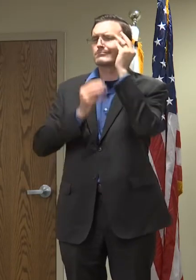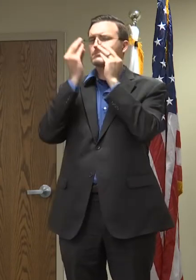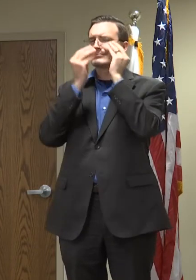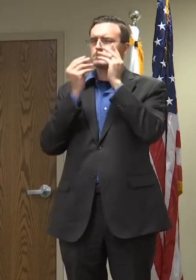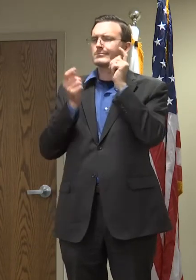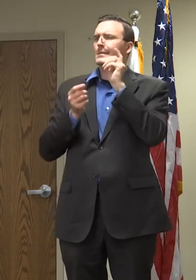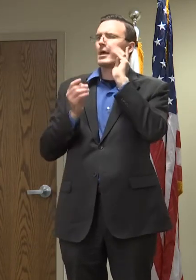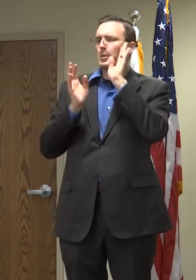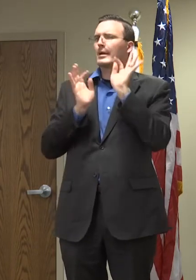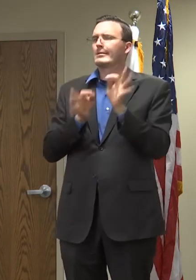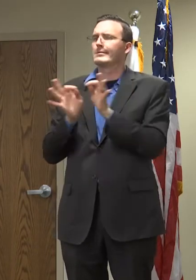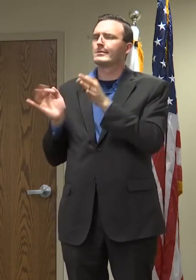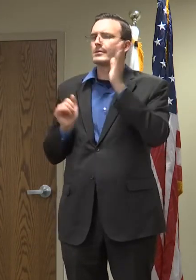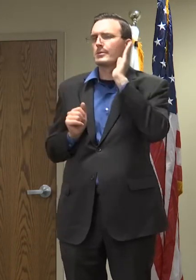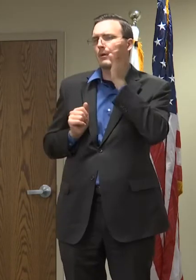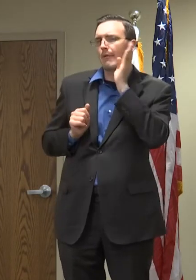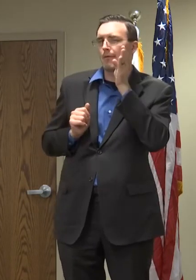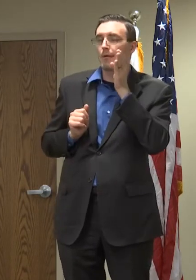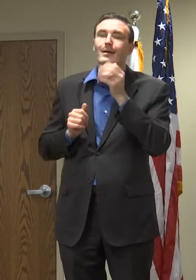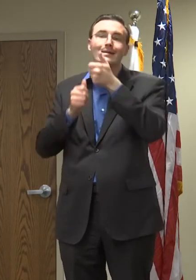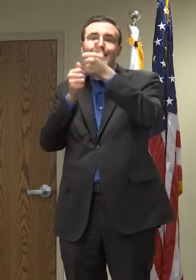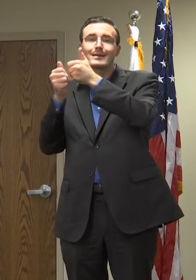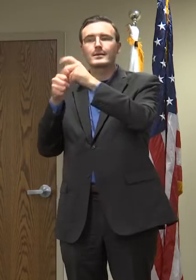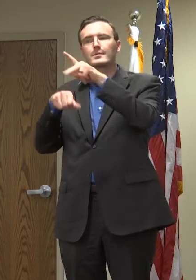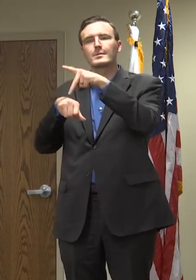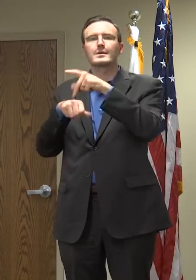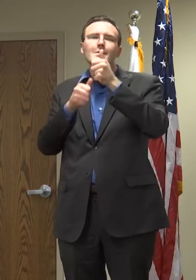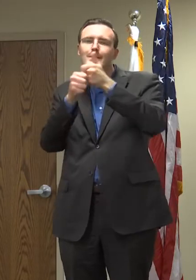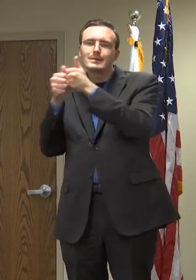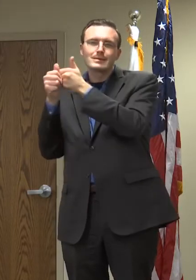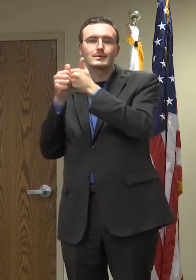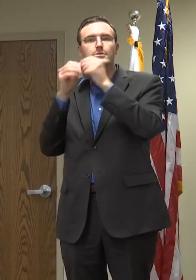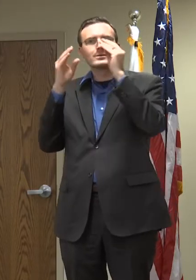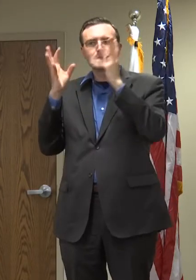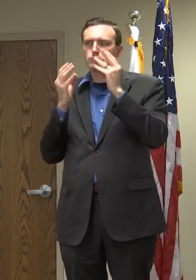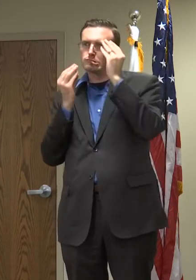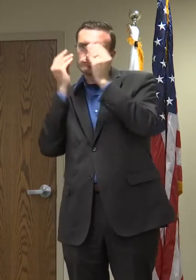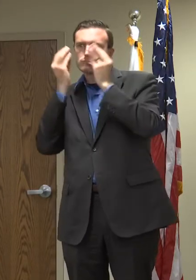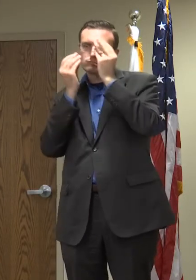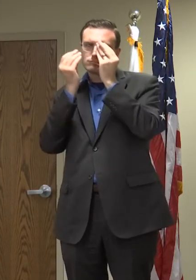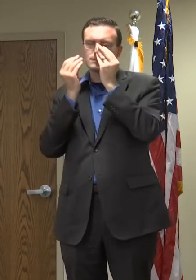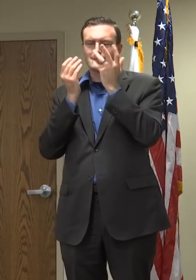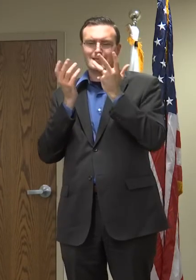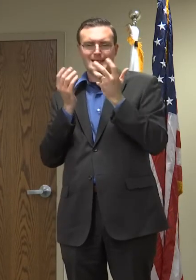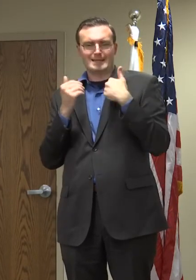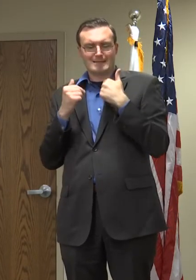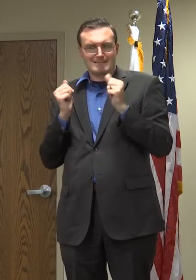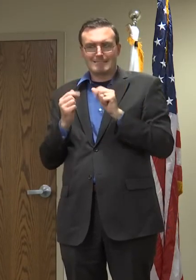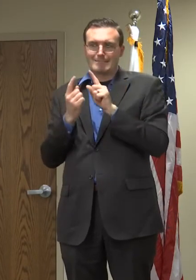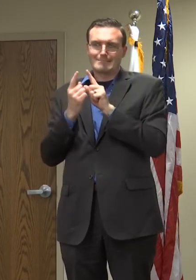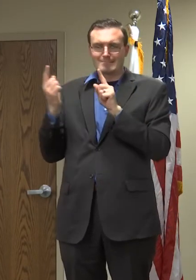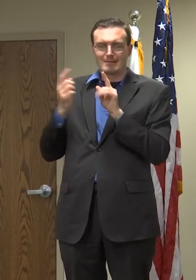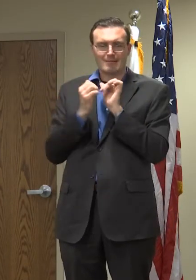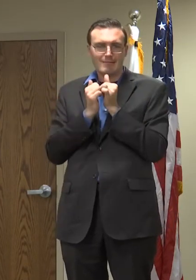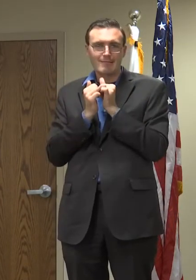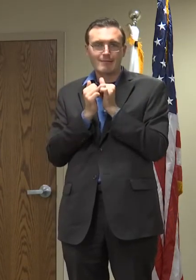back into a learning environment that promotes their social, emotional, and really their educational attainment